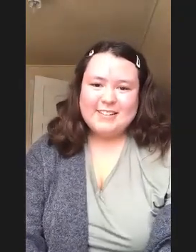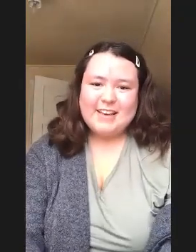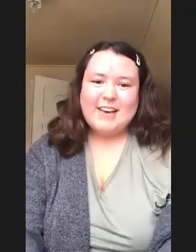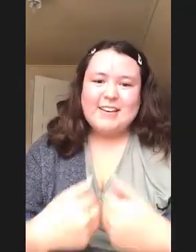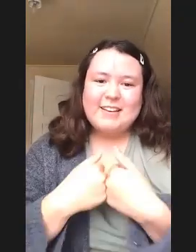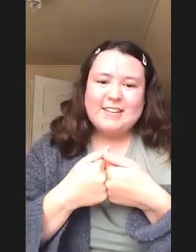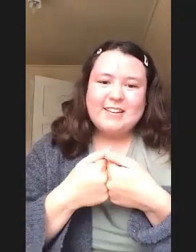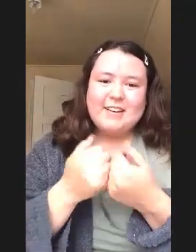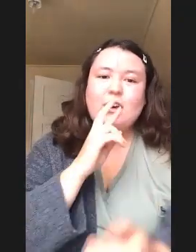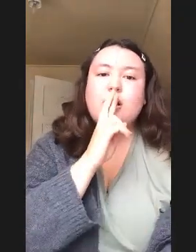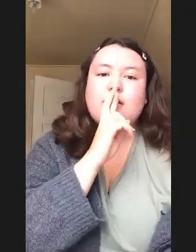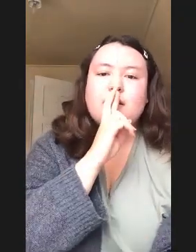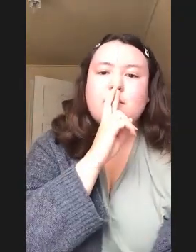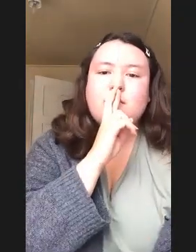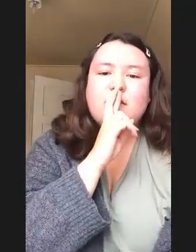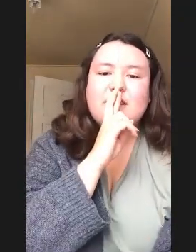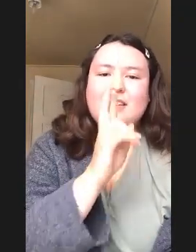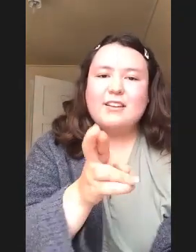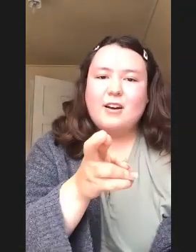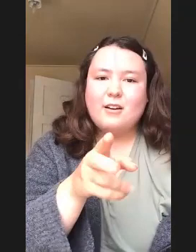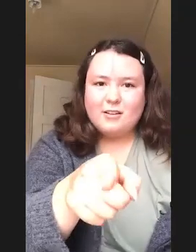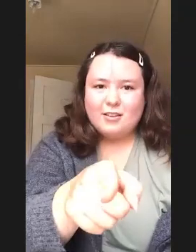Yeah. You would, how are you?